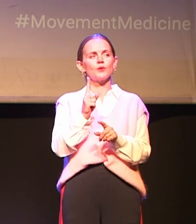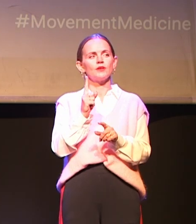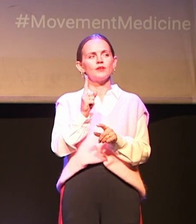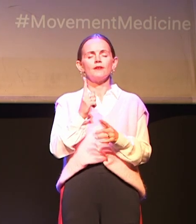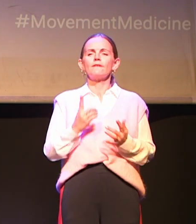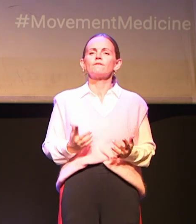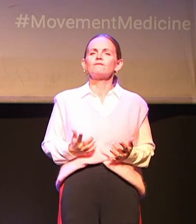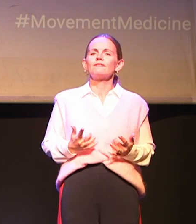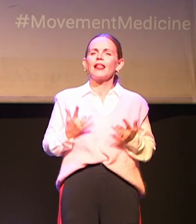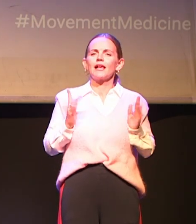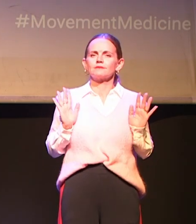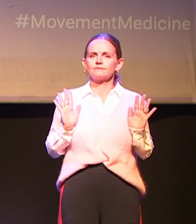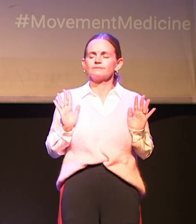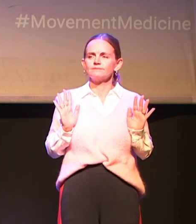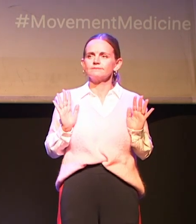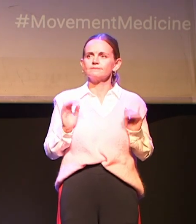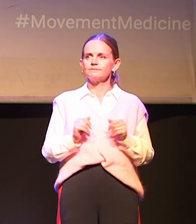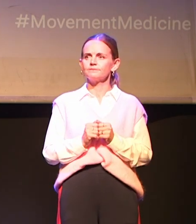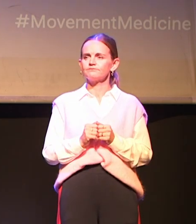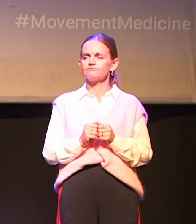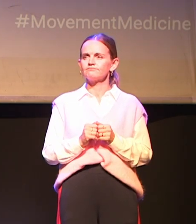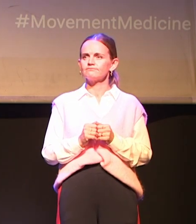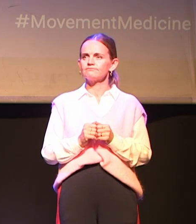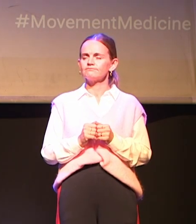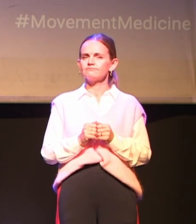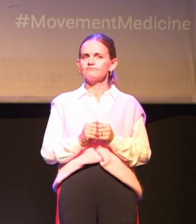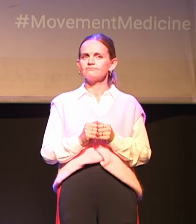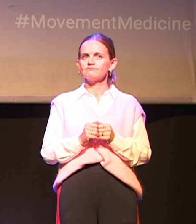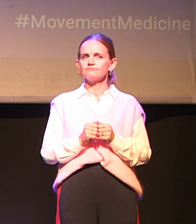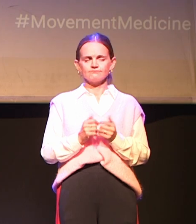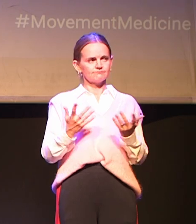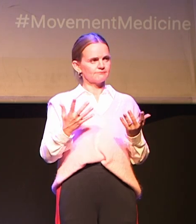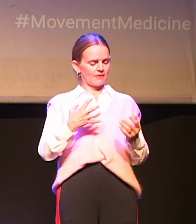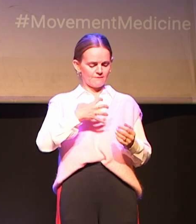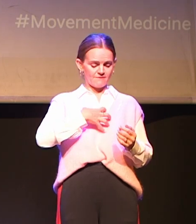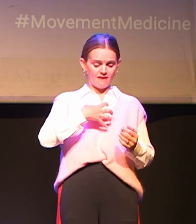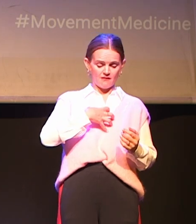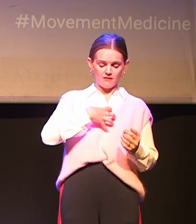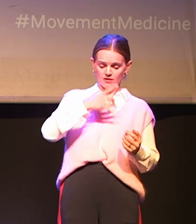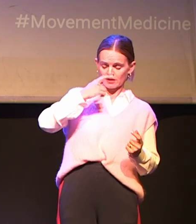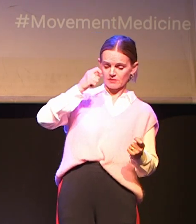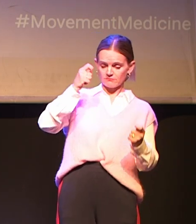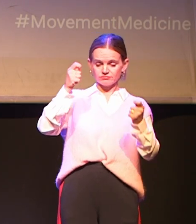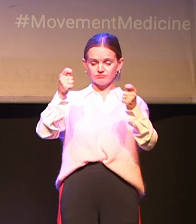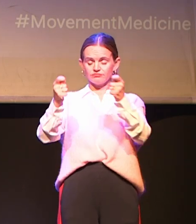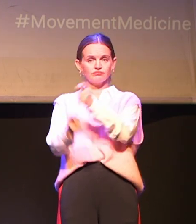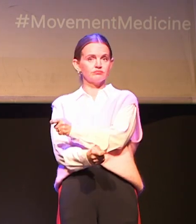feeling that there's a plane that transcends that fear, and that actually the people that are